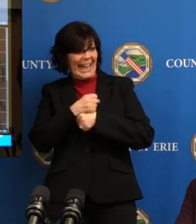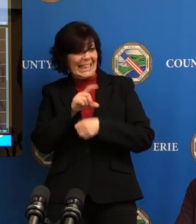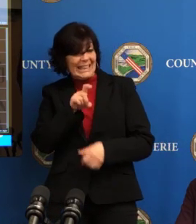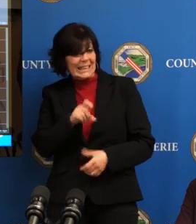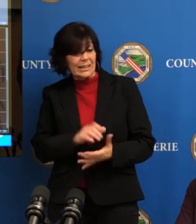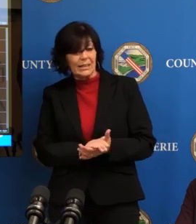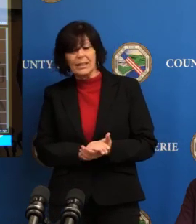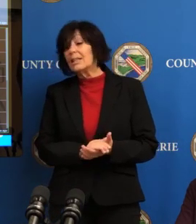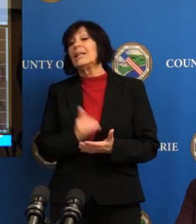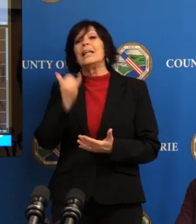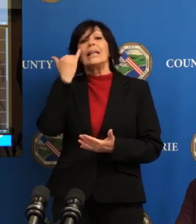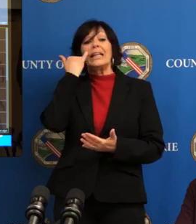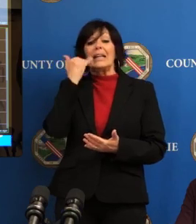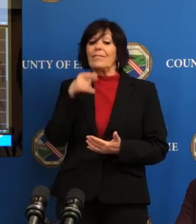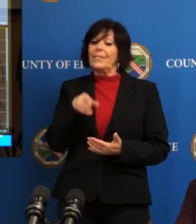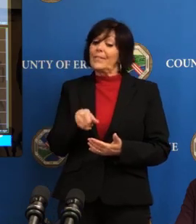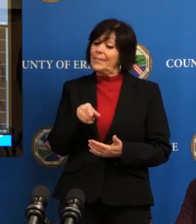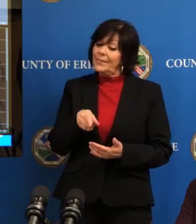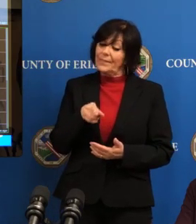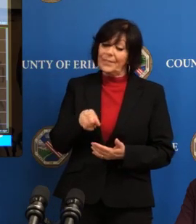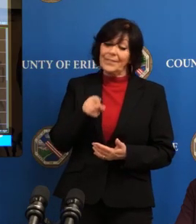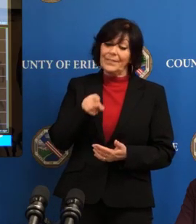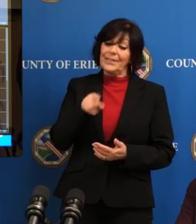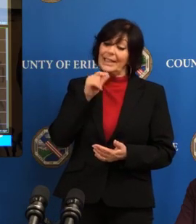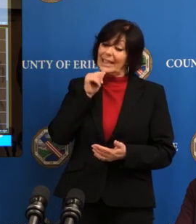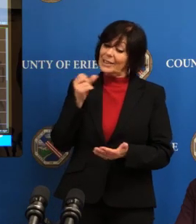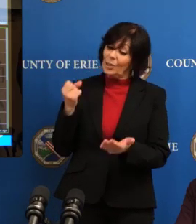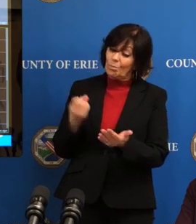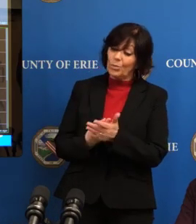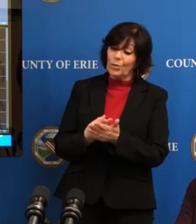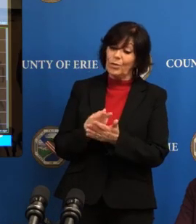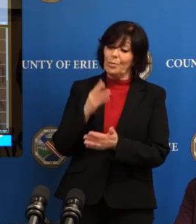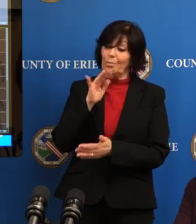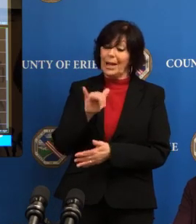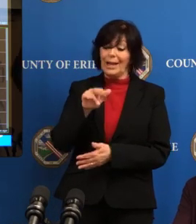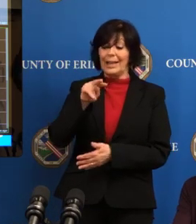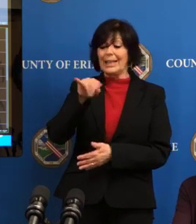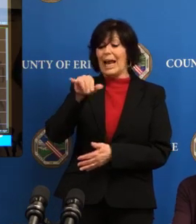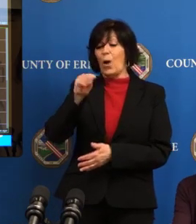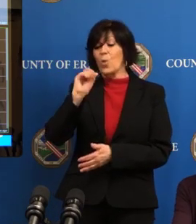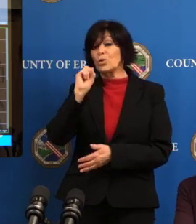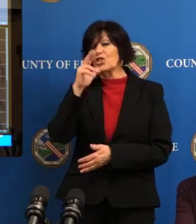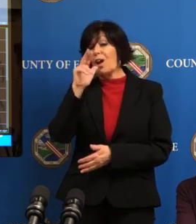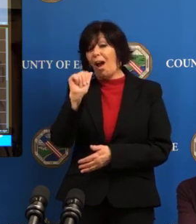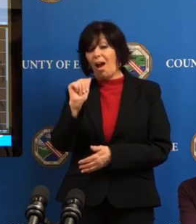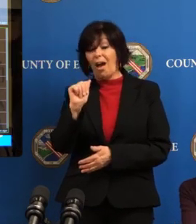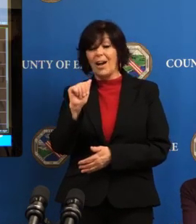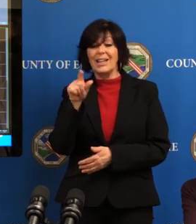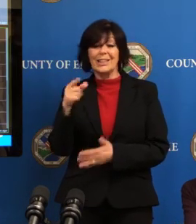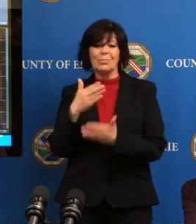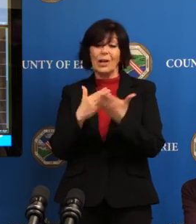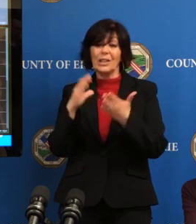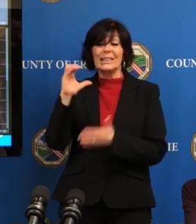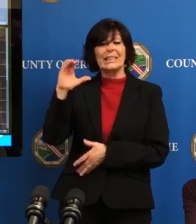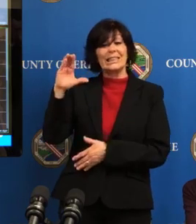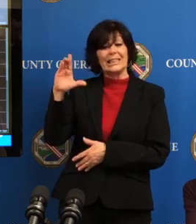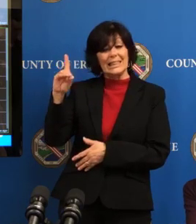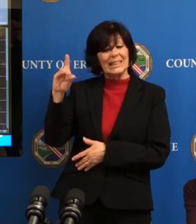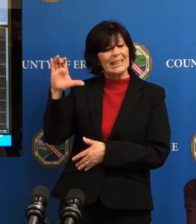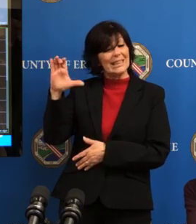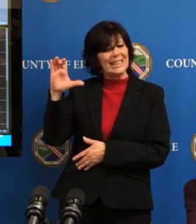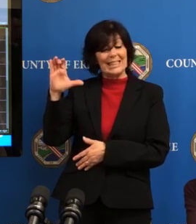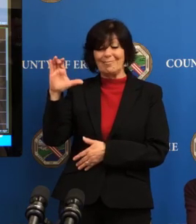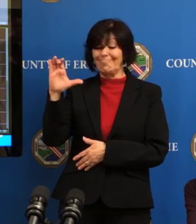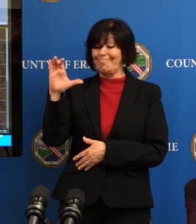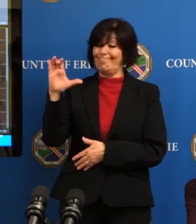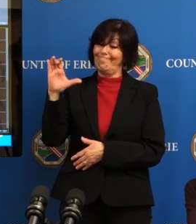If they haven't gone through a facility that's been approved by the NIOSHA, which is actually an arm of the CDC, I